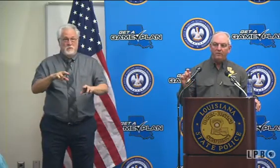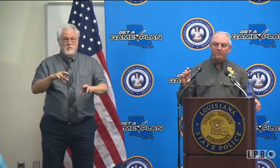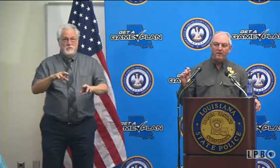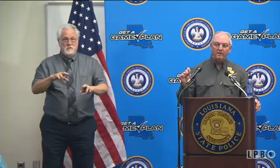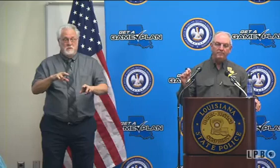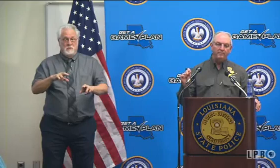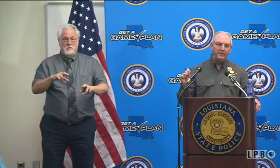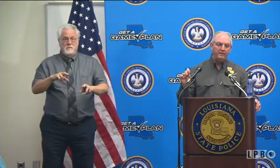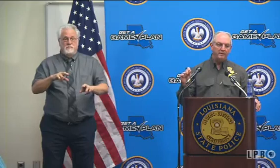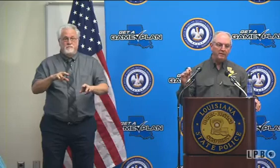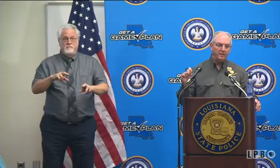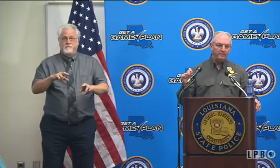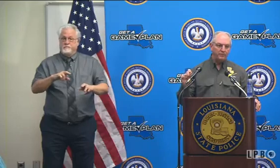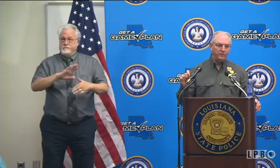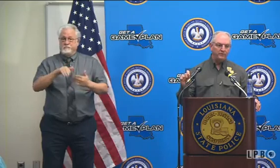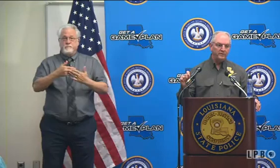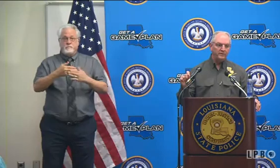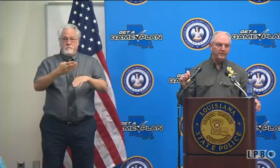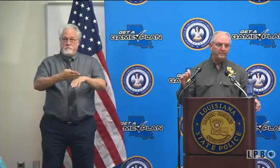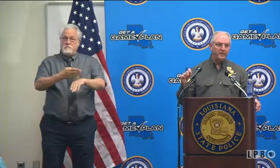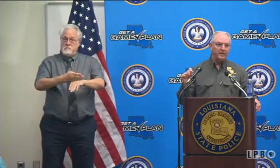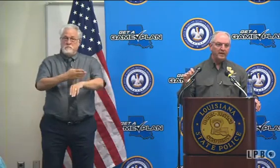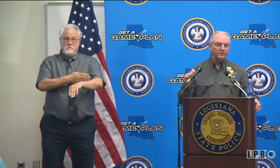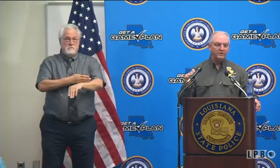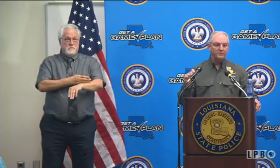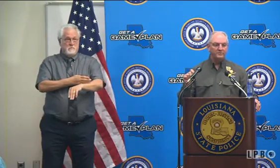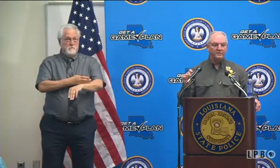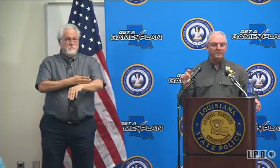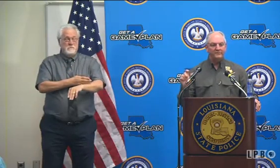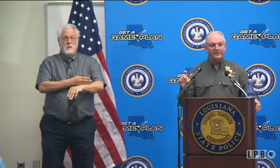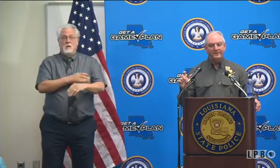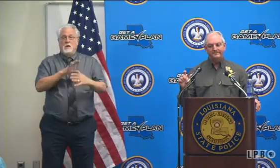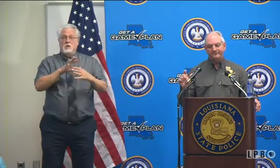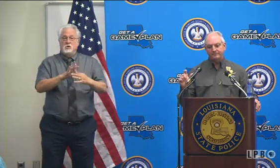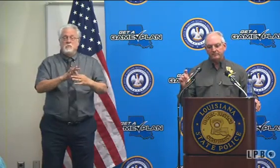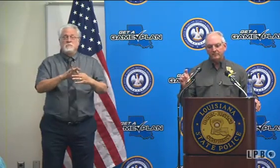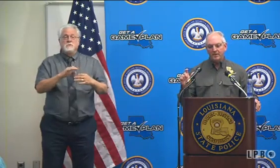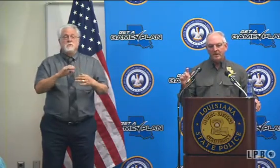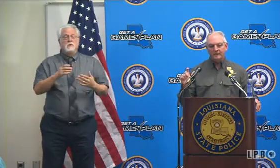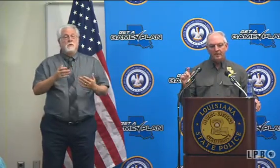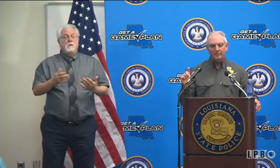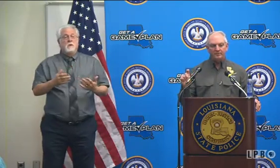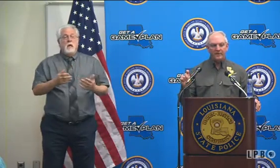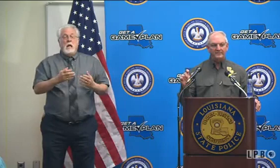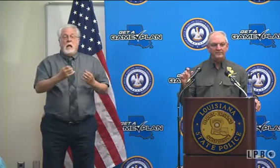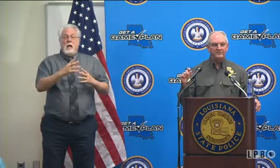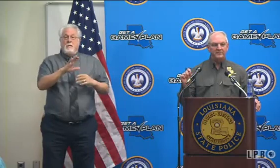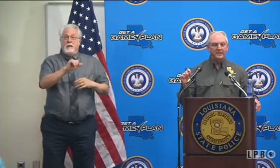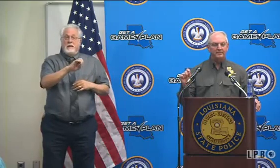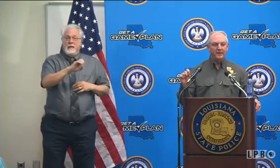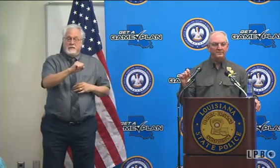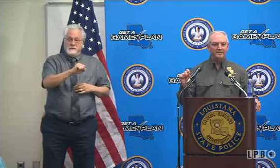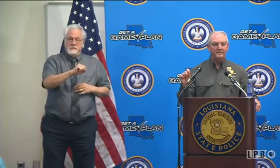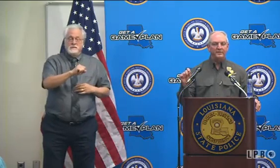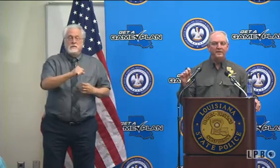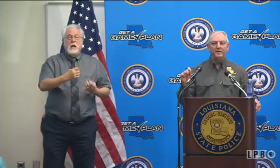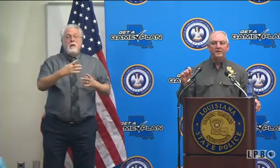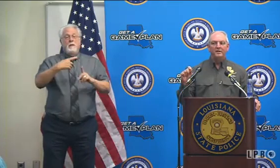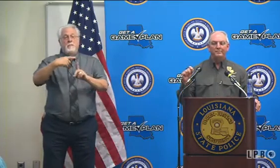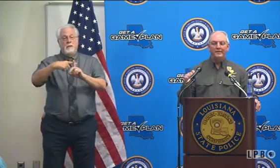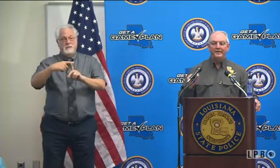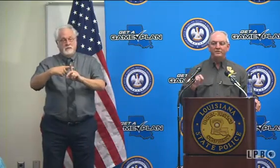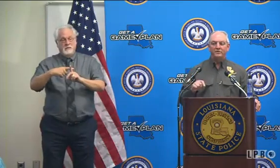have all been improved in terms of the number of cases and